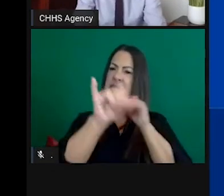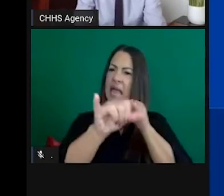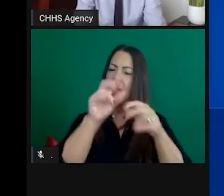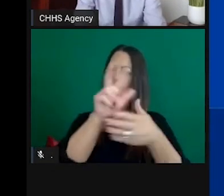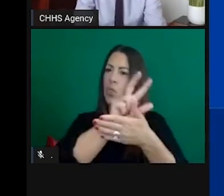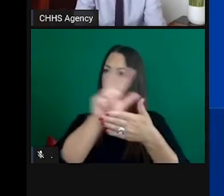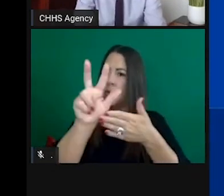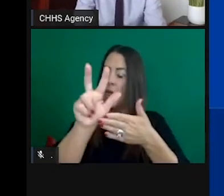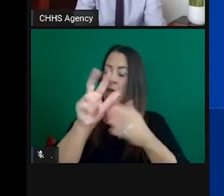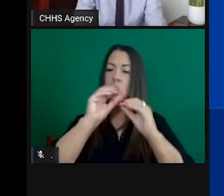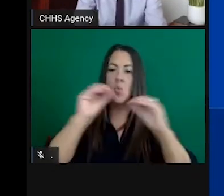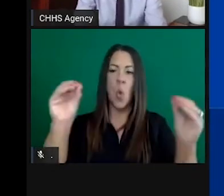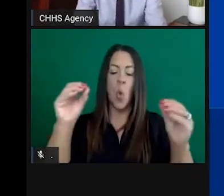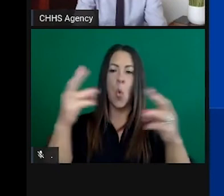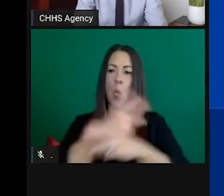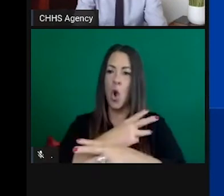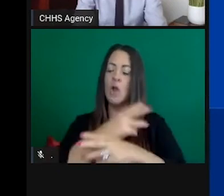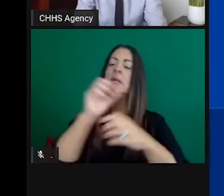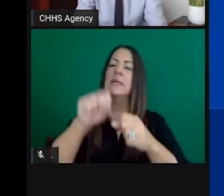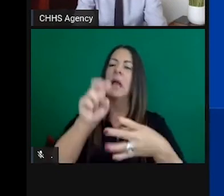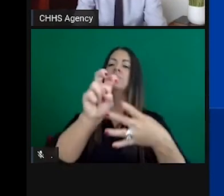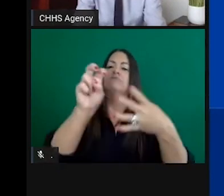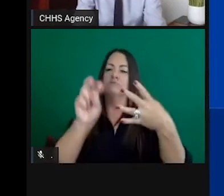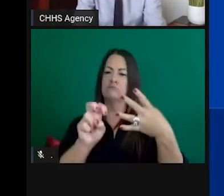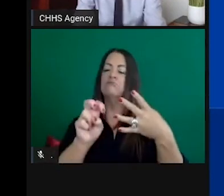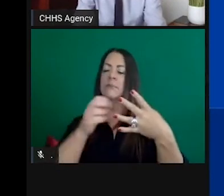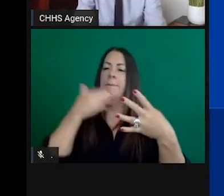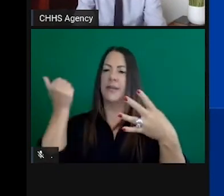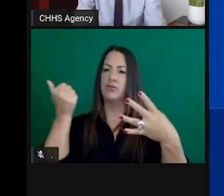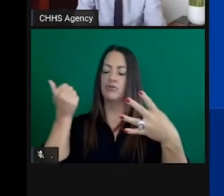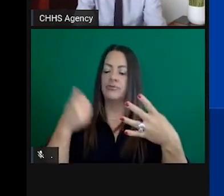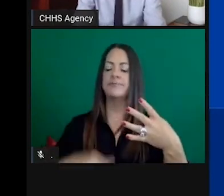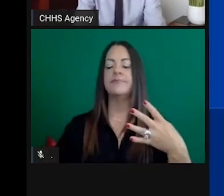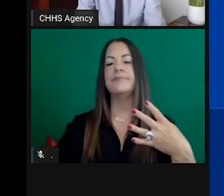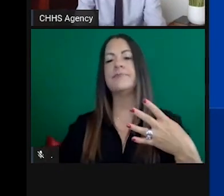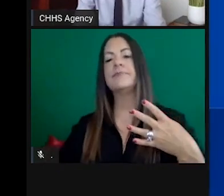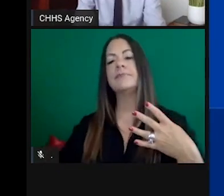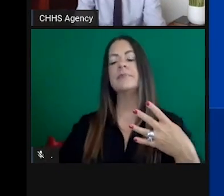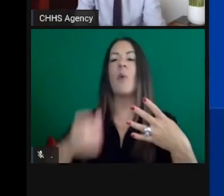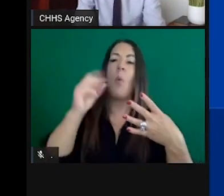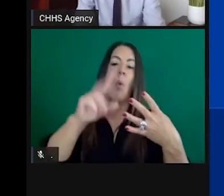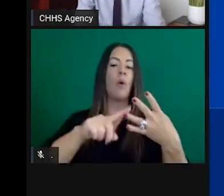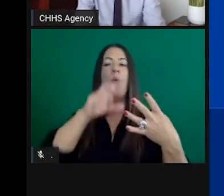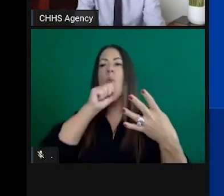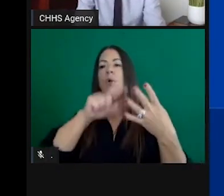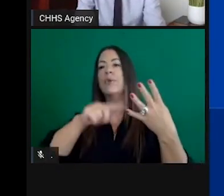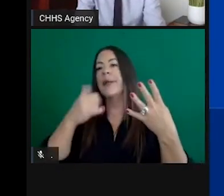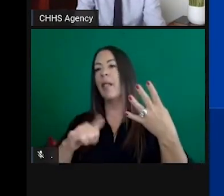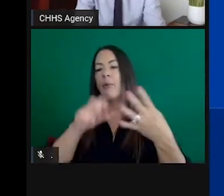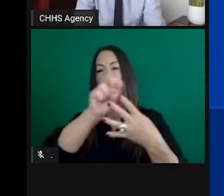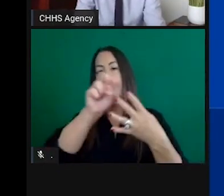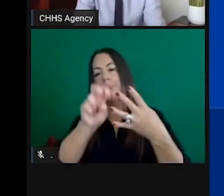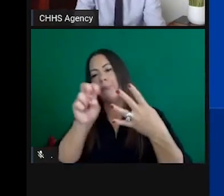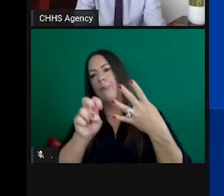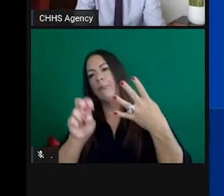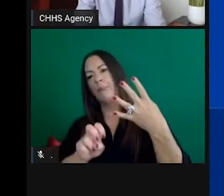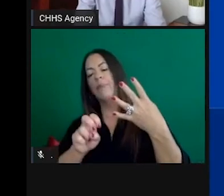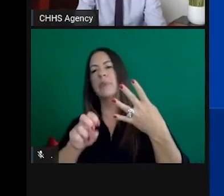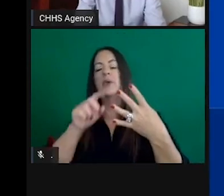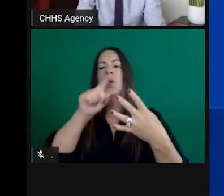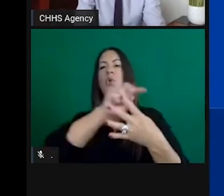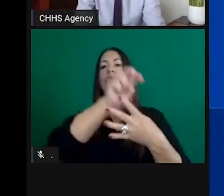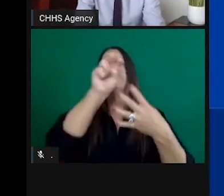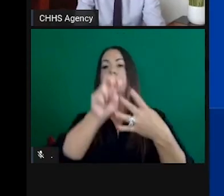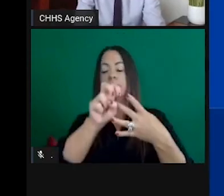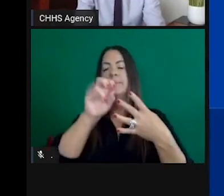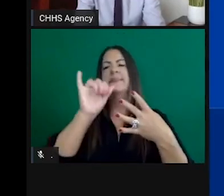will be the first week where counties can move from red to orange or orange to yellow. So we anticipate